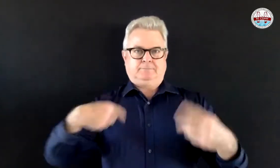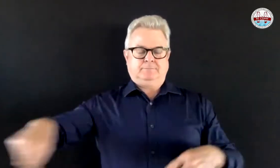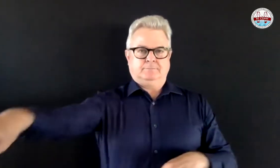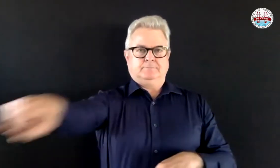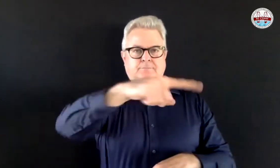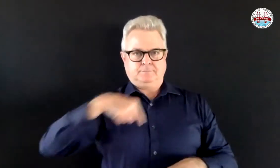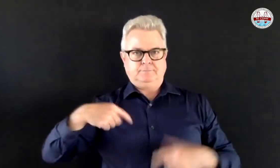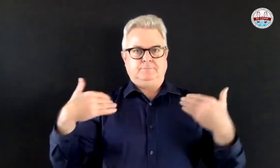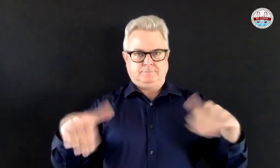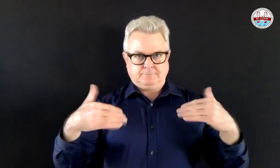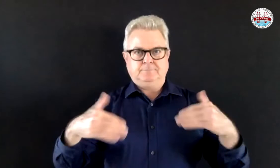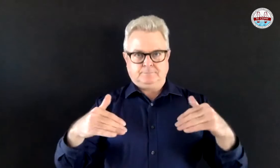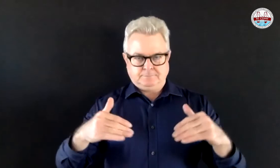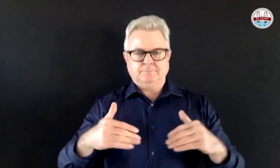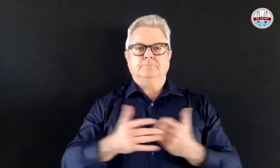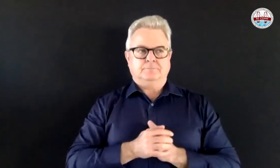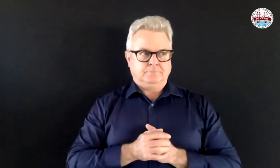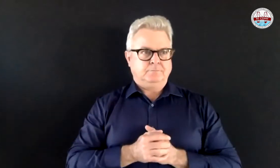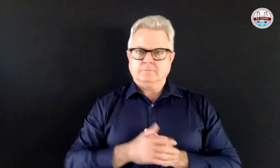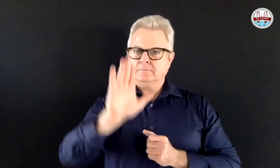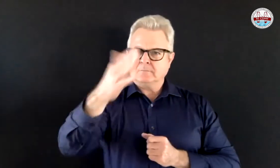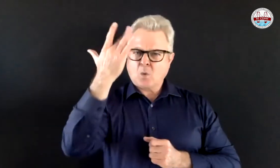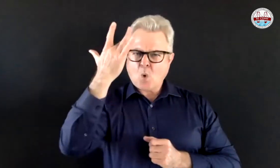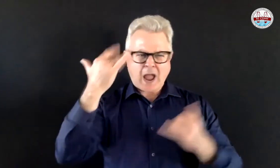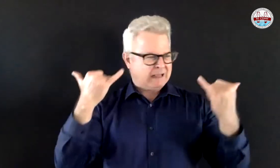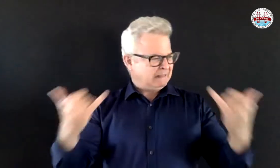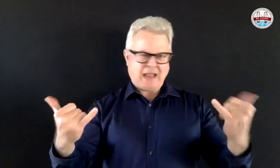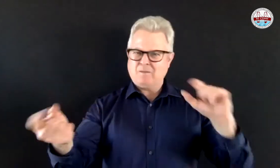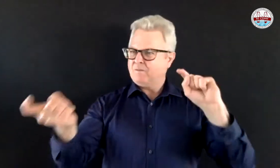Those are big changes for many of us here in the state of Rhode Island.